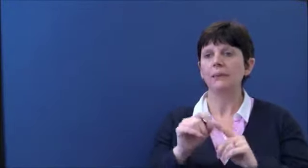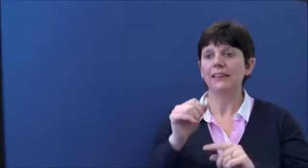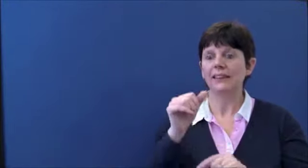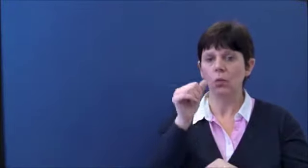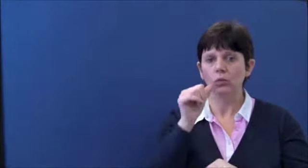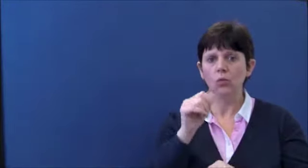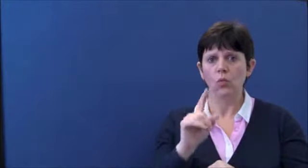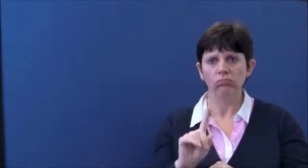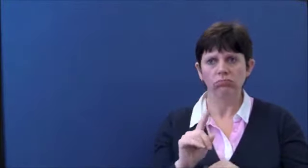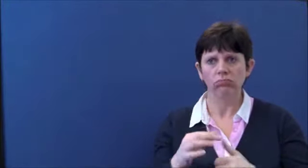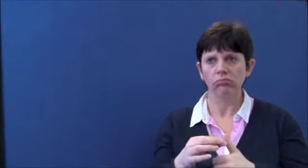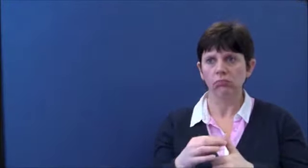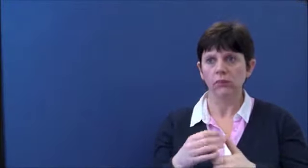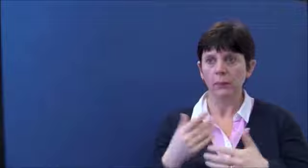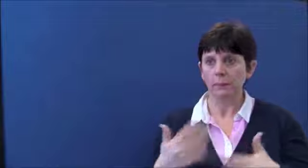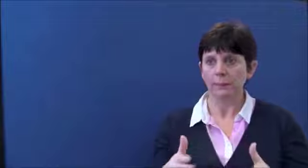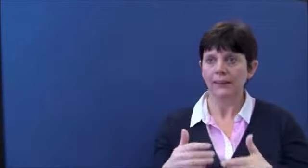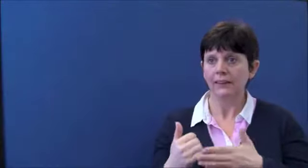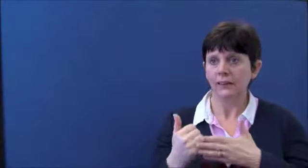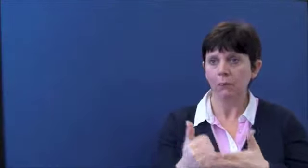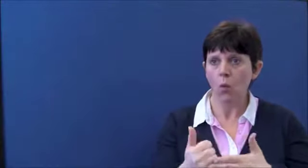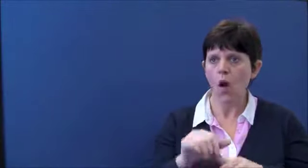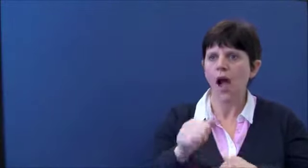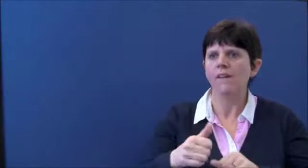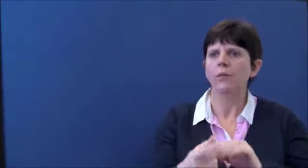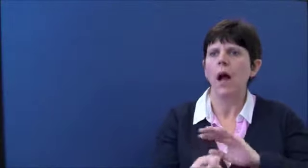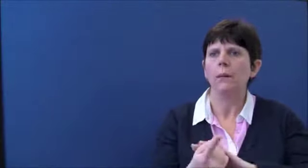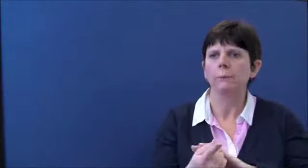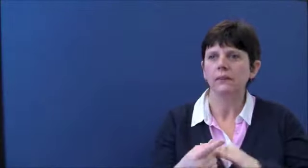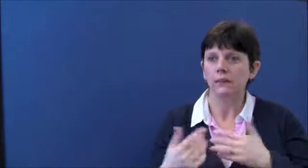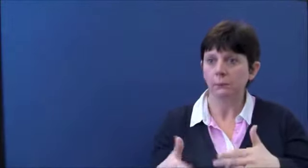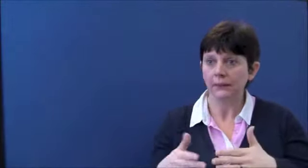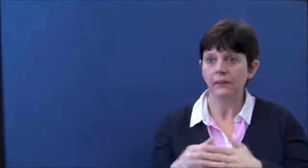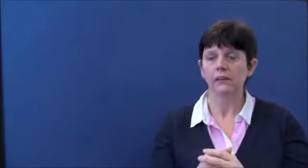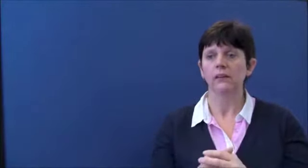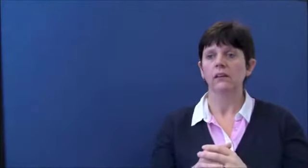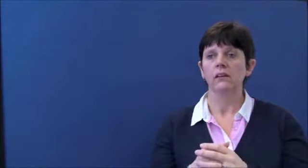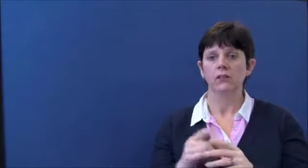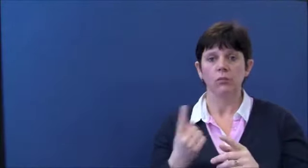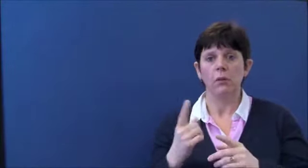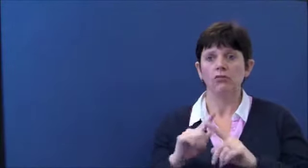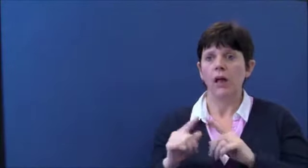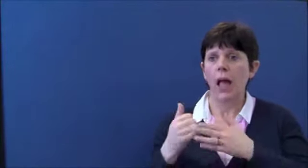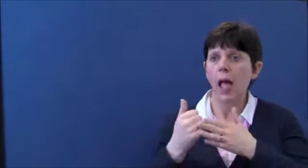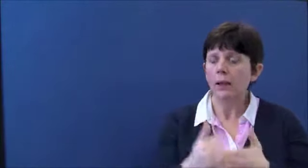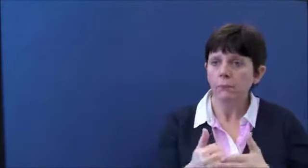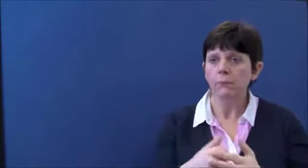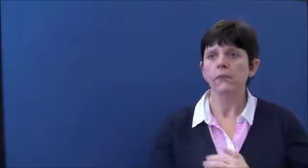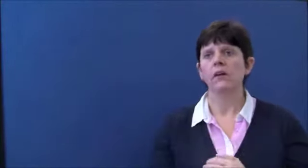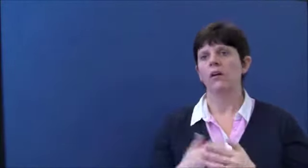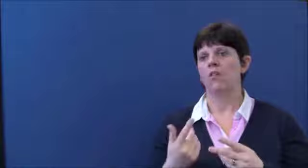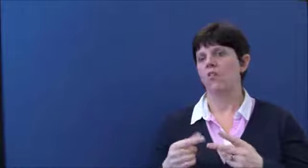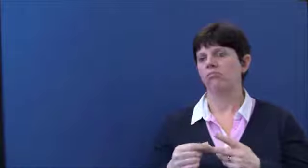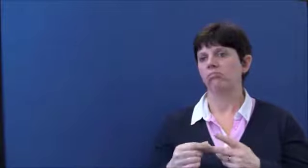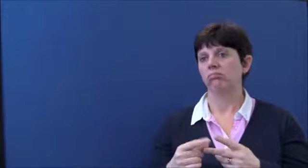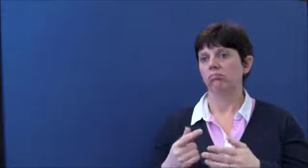The NSPCC want to ask them if, after they were hurt, did anyone try to help them? Did they ask for any help?